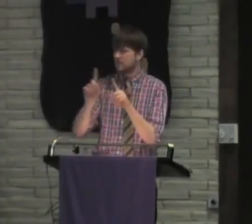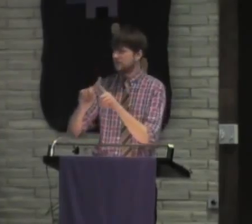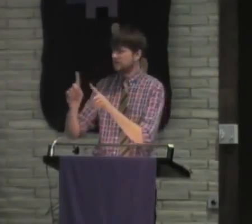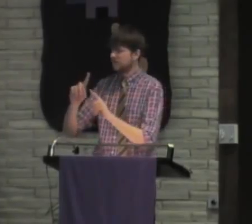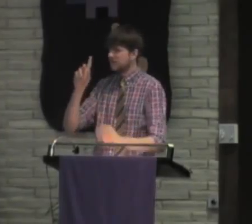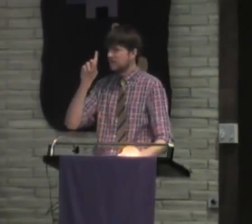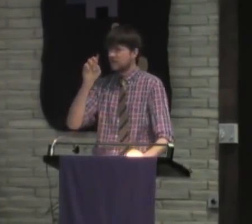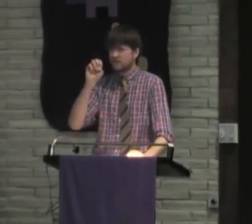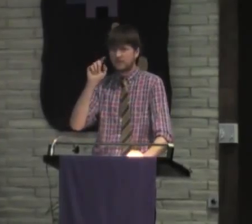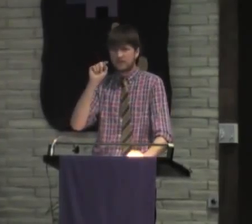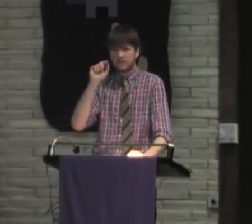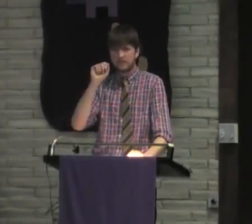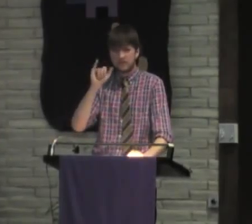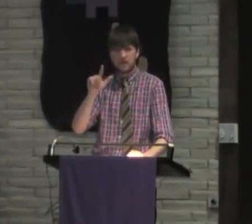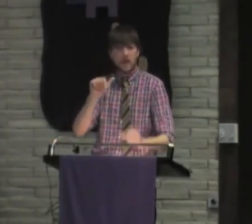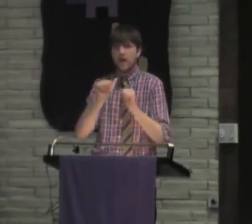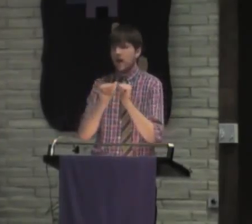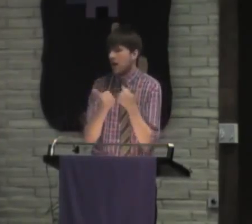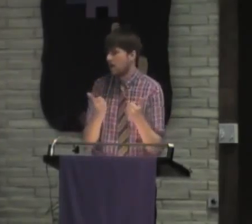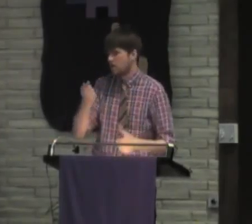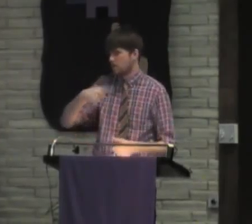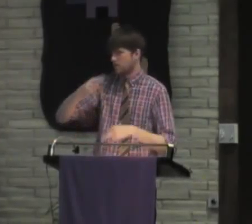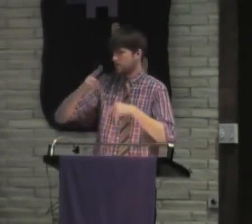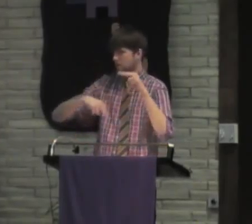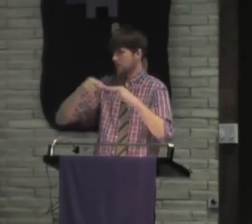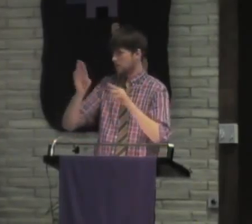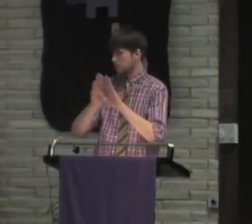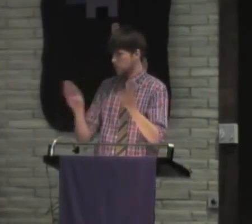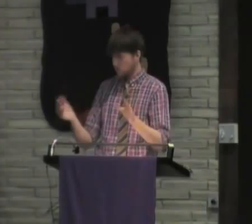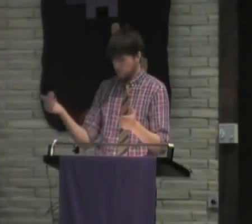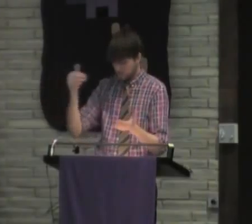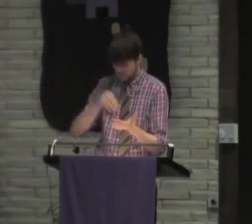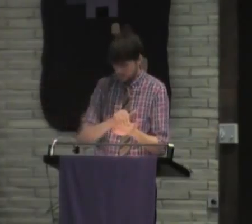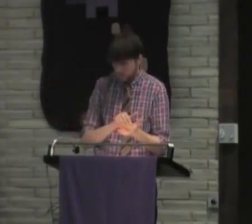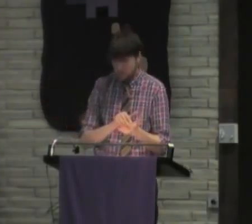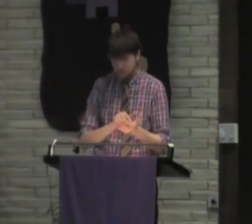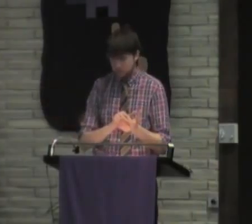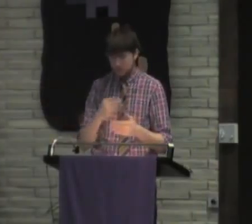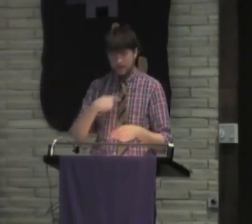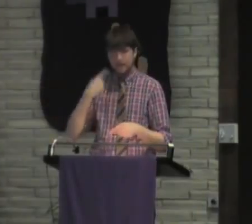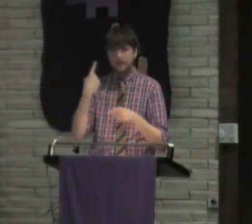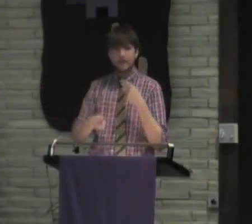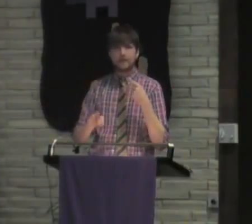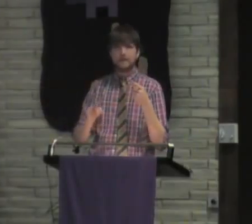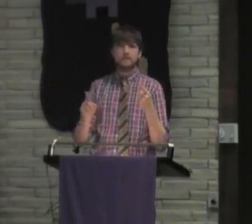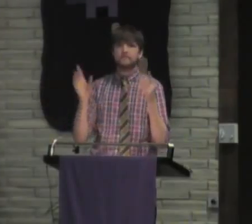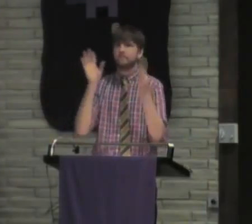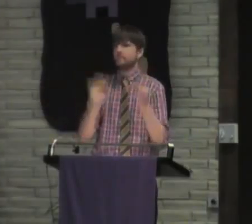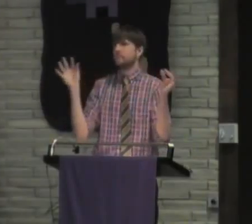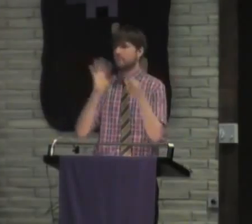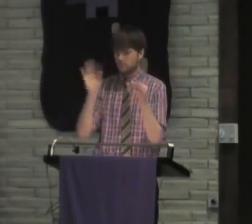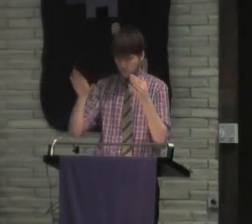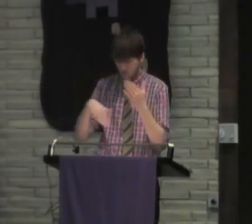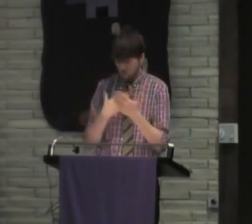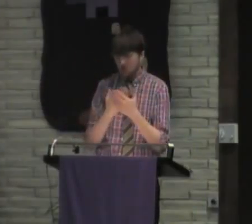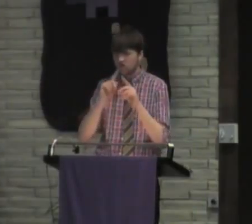So in the end of this chapter, there's so many details about how they rebuilt the wall. And I'm not really